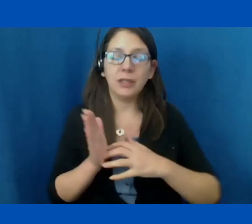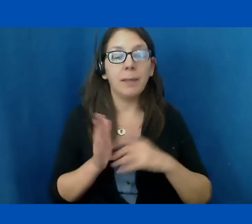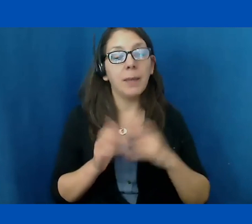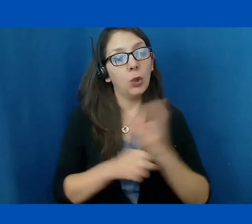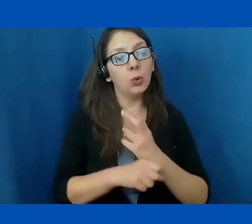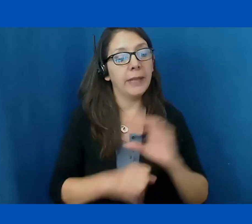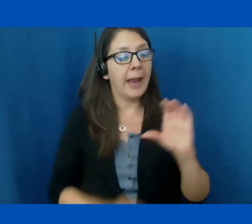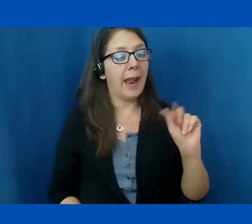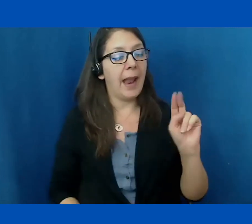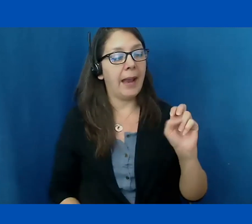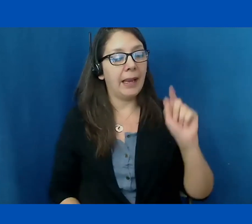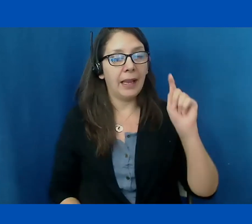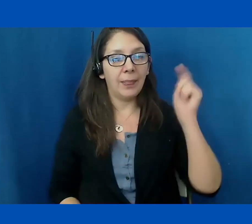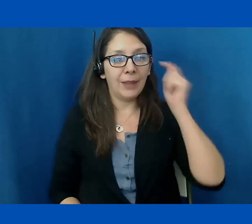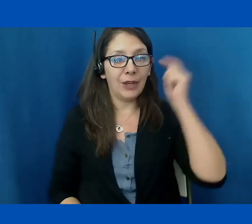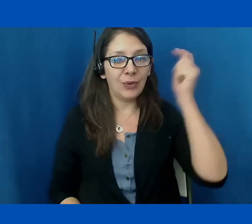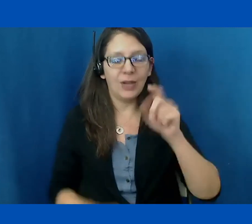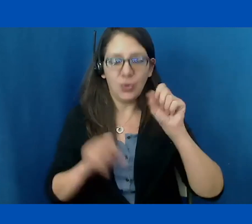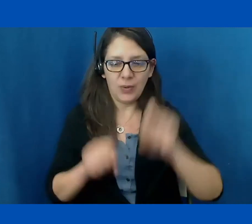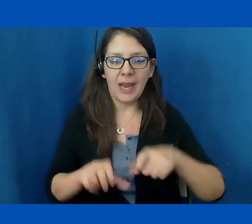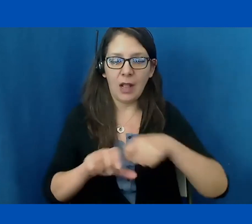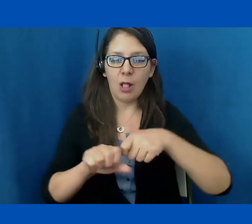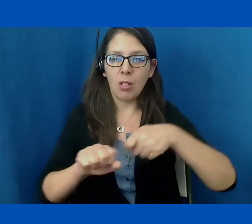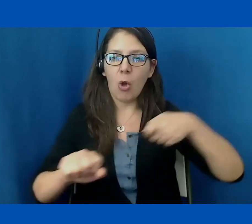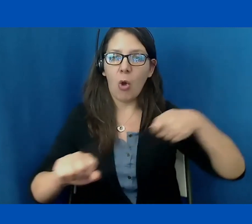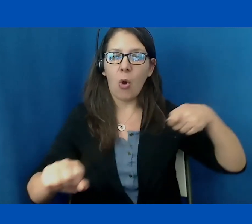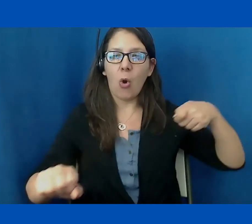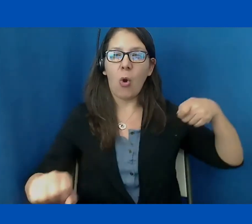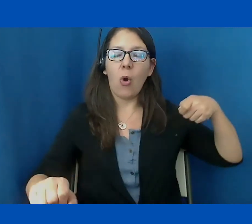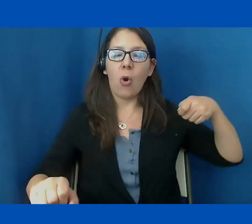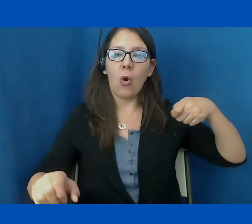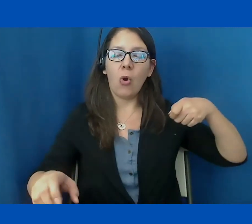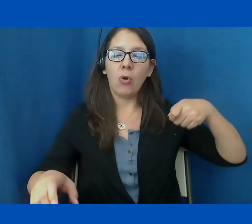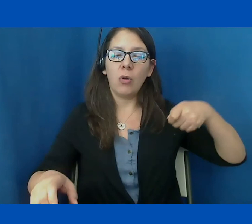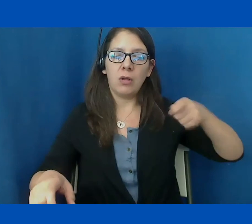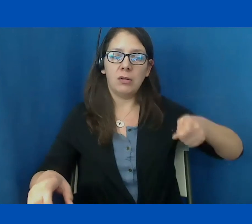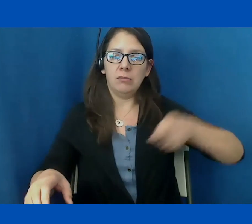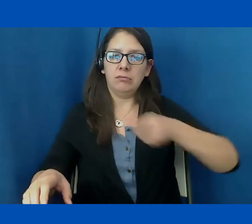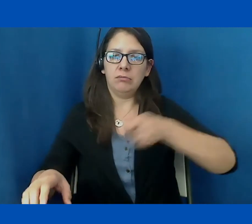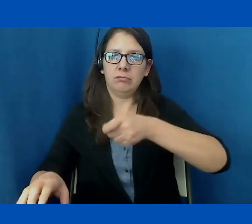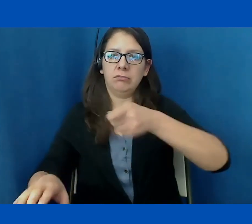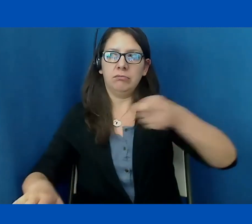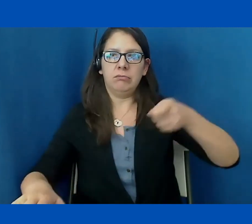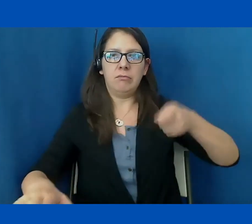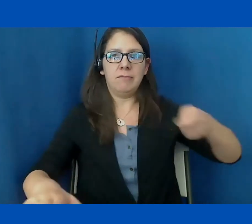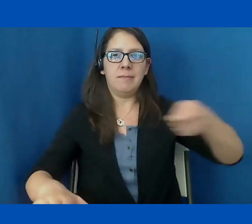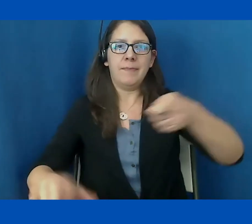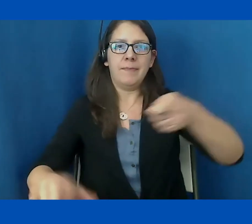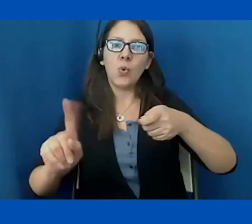a long-handled spoon to help you orient yourself to the hot objects on your stove.